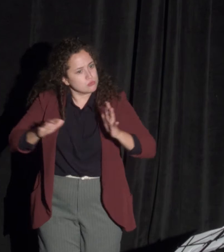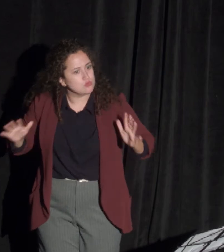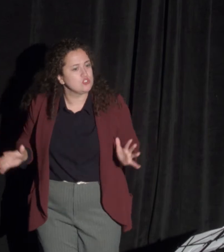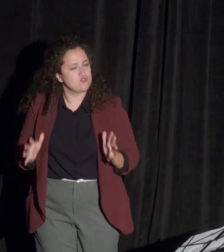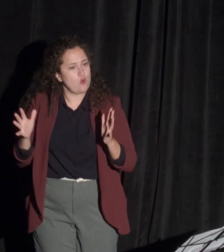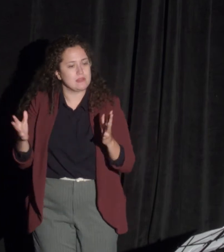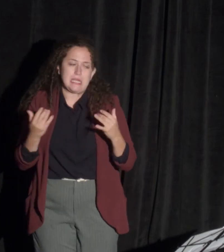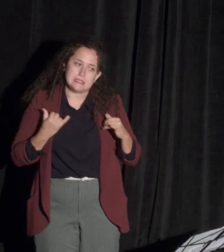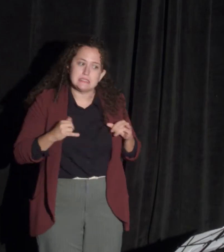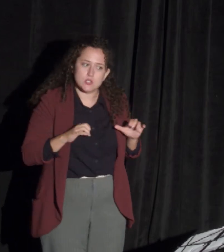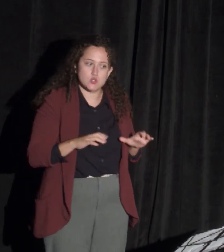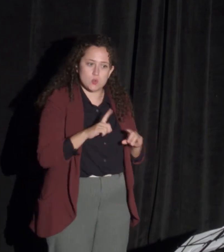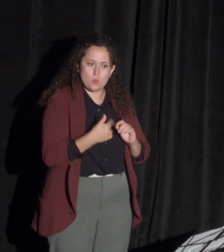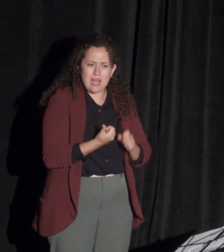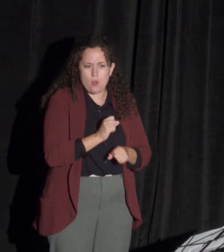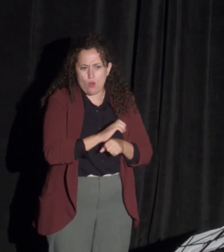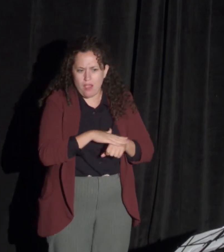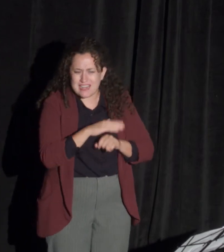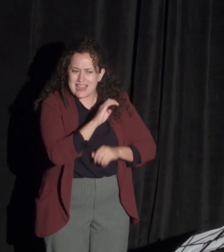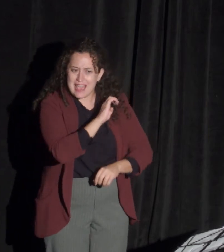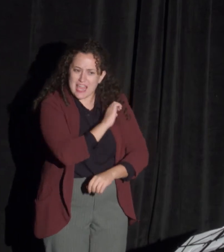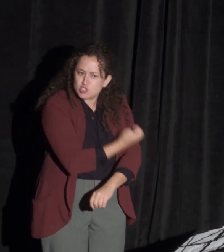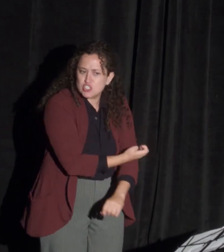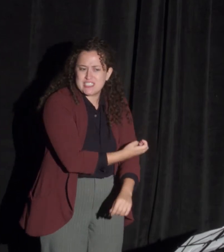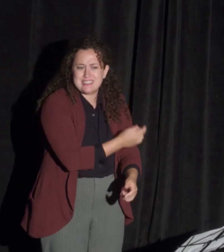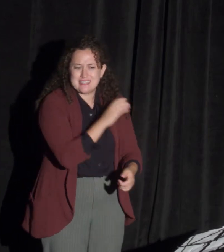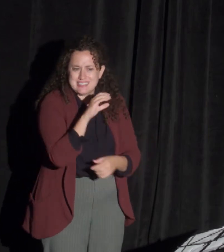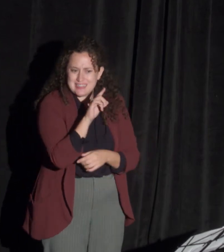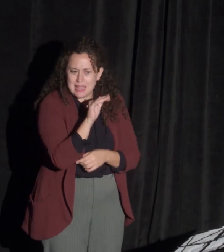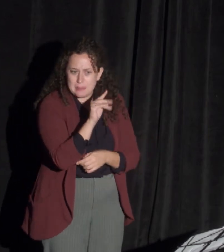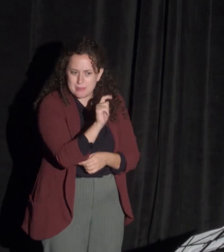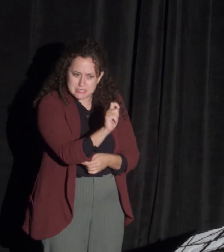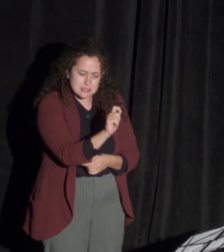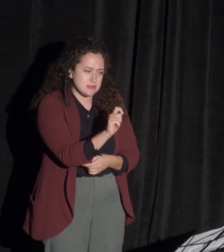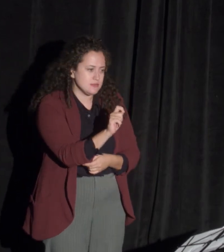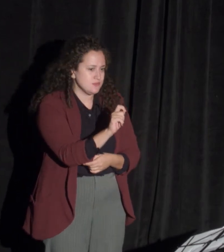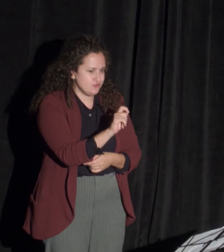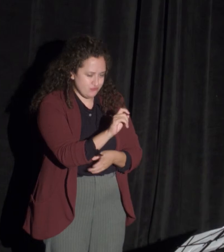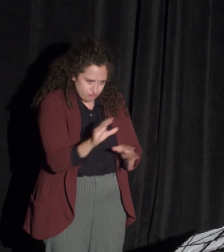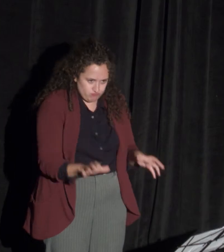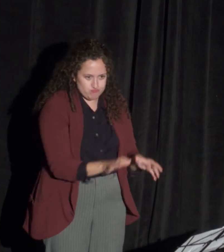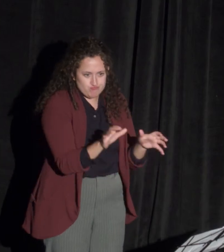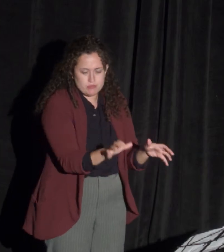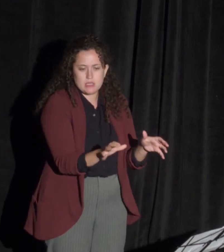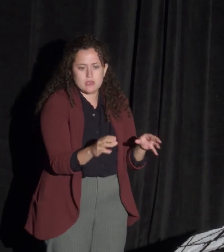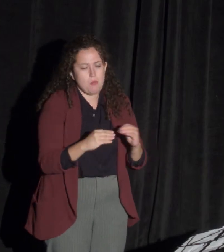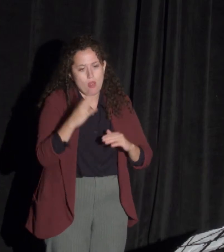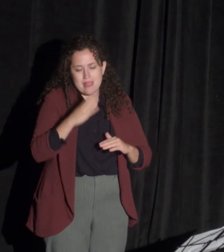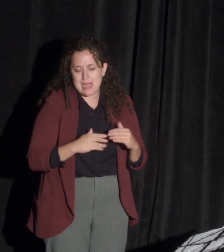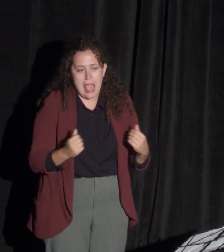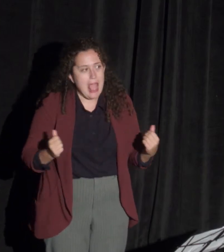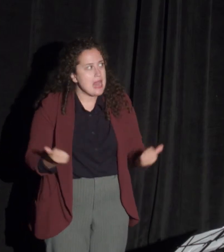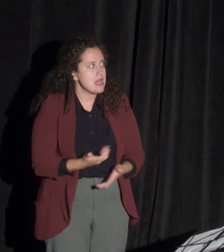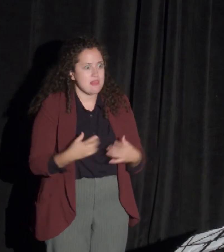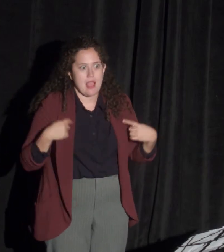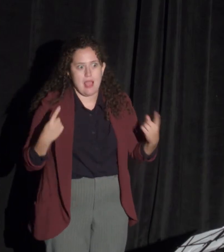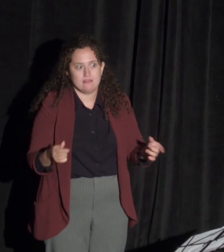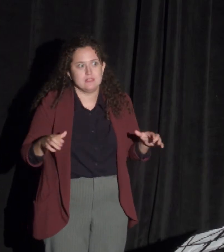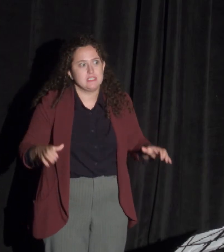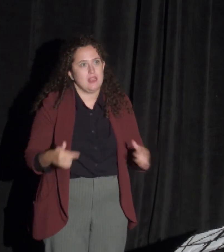work on energy and climate, more than anything else I have done in my 20s and maybe at all. And that